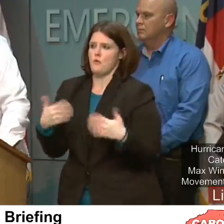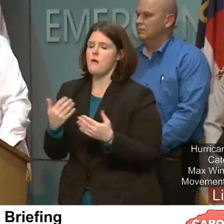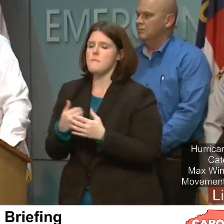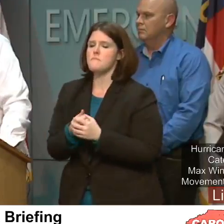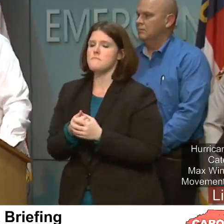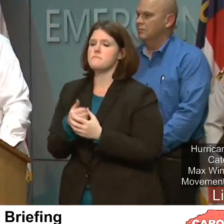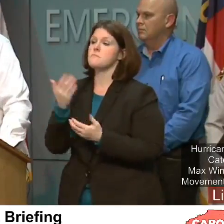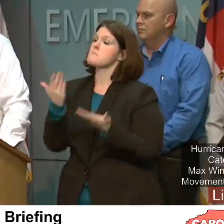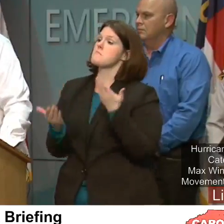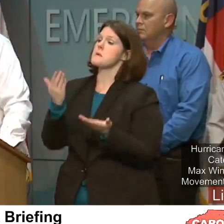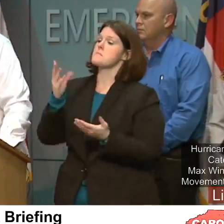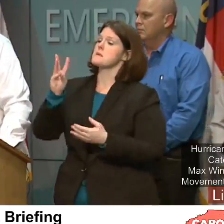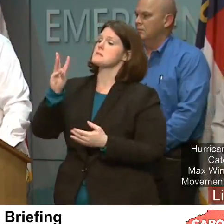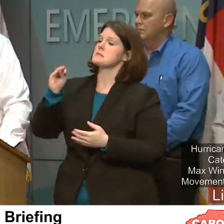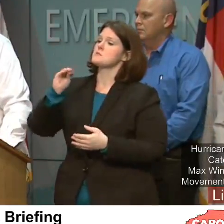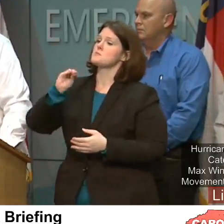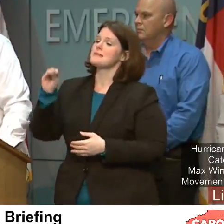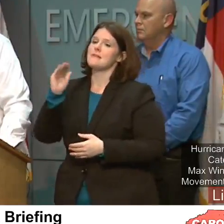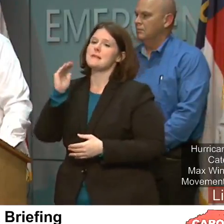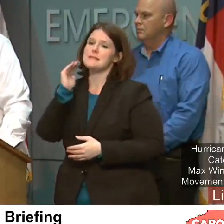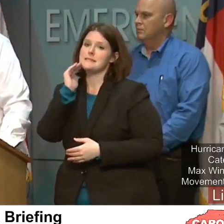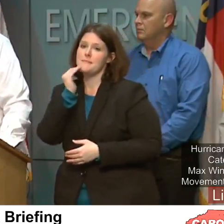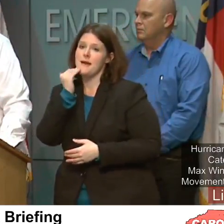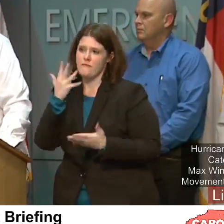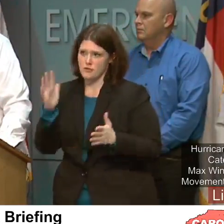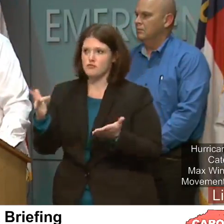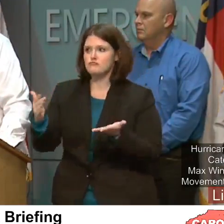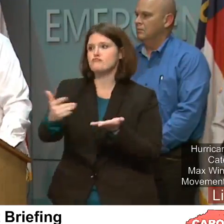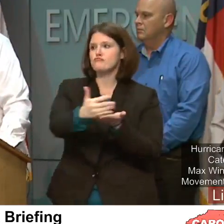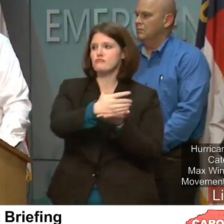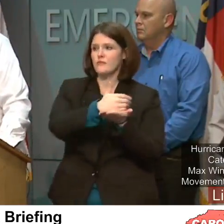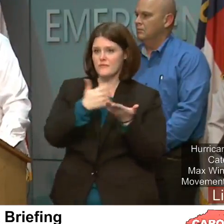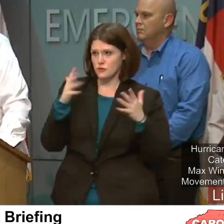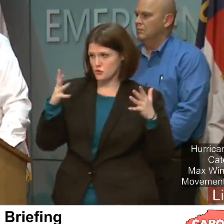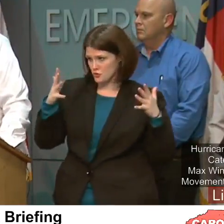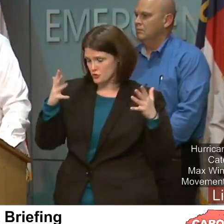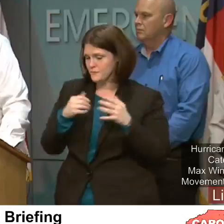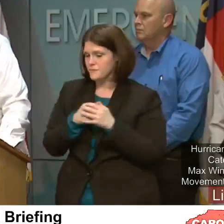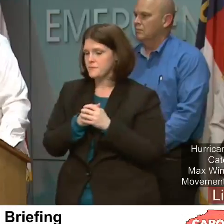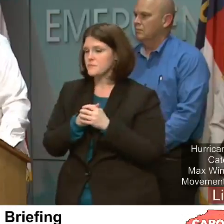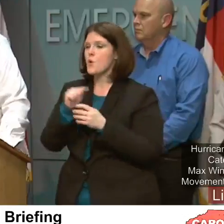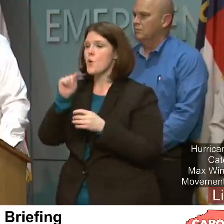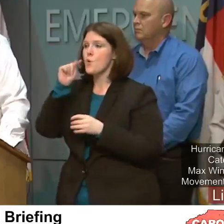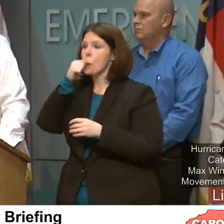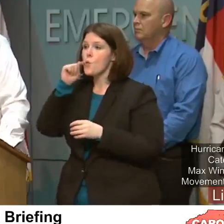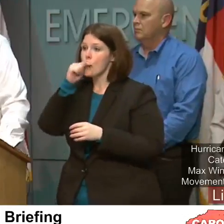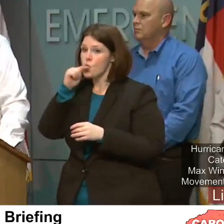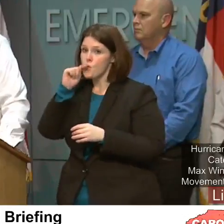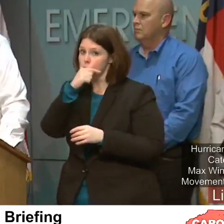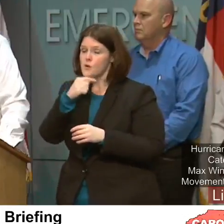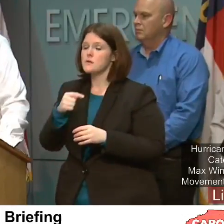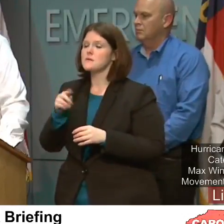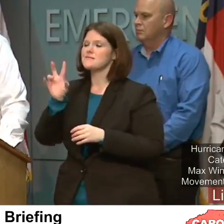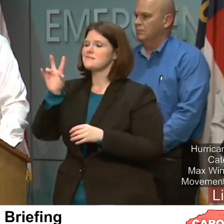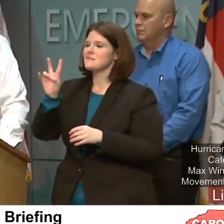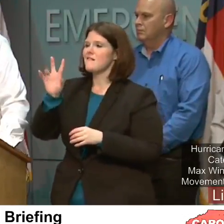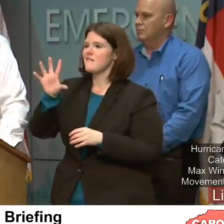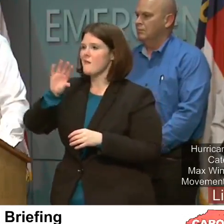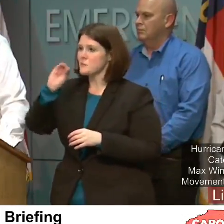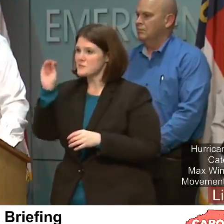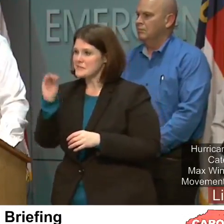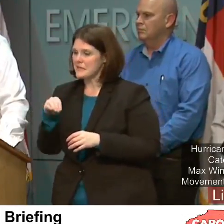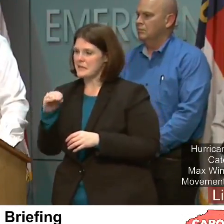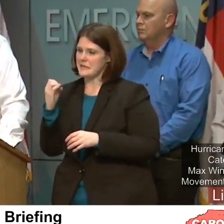have 60% of the tobacco harvested in North Carolina. Corn harvest ranges from 75%